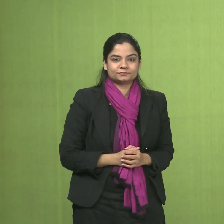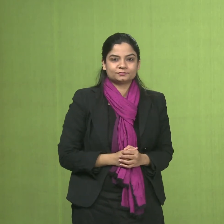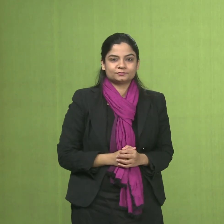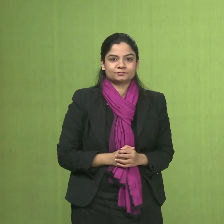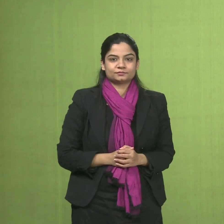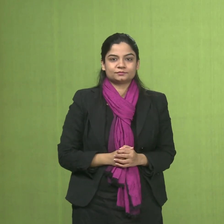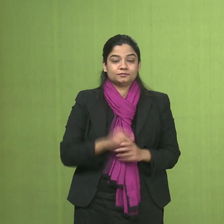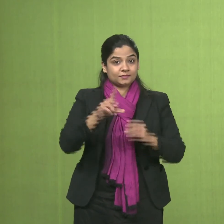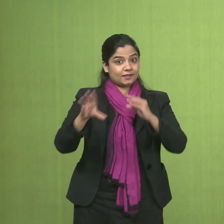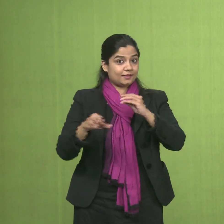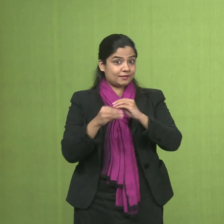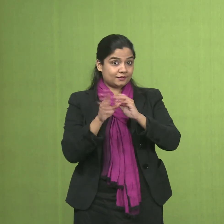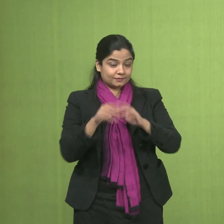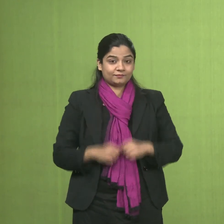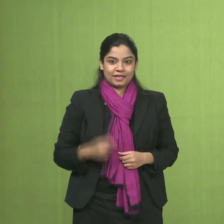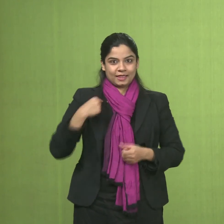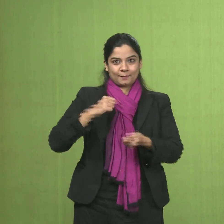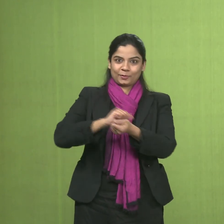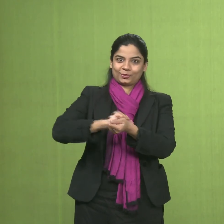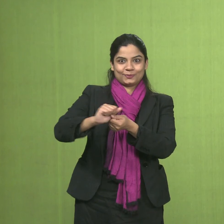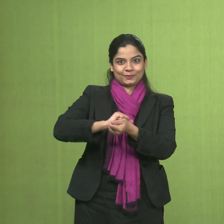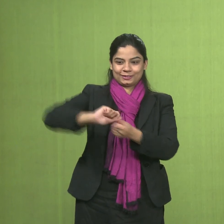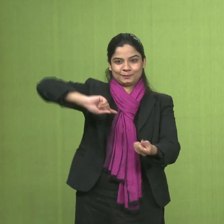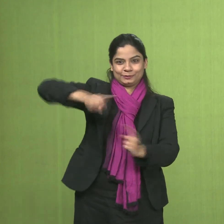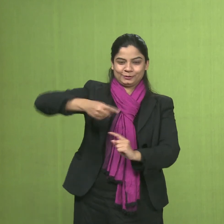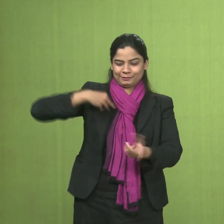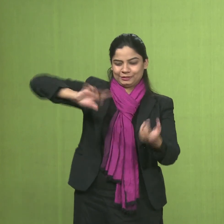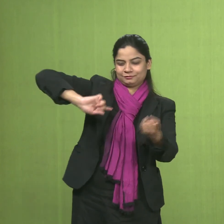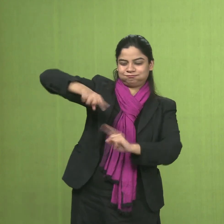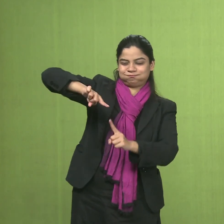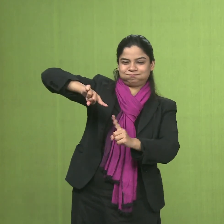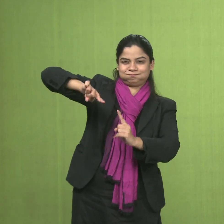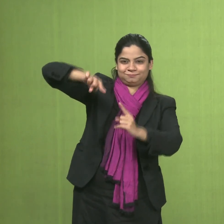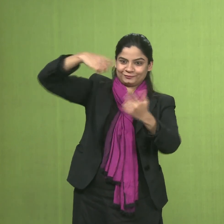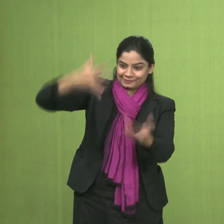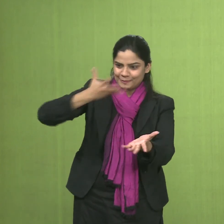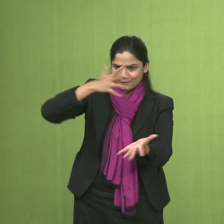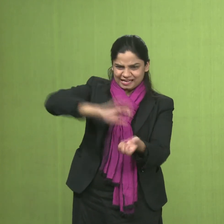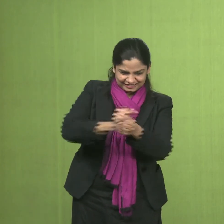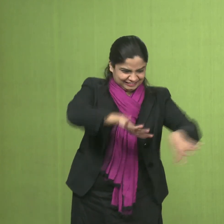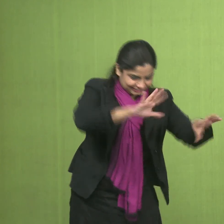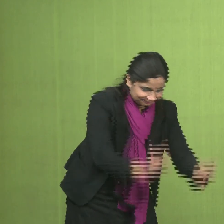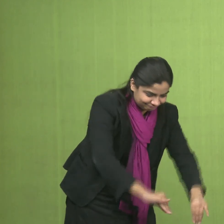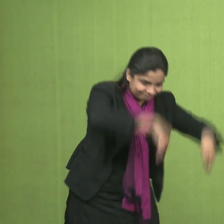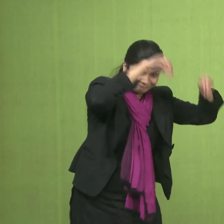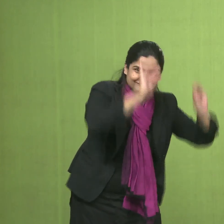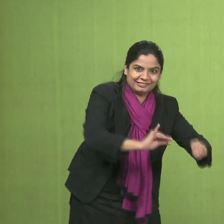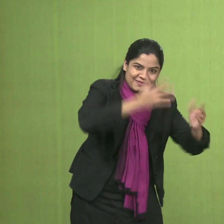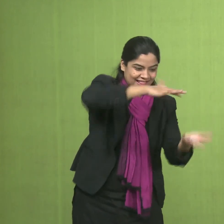important. Adding to for a few more examples, when you're washing your clothes and the water that has been used